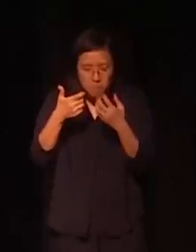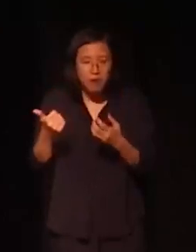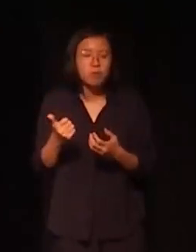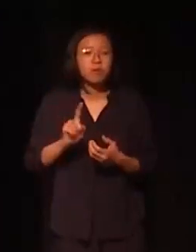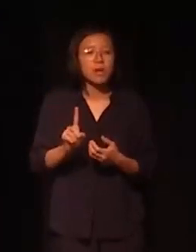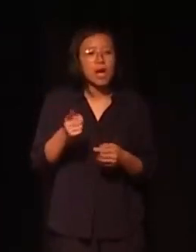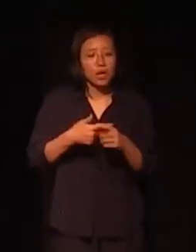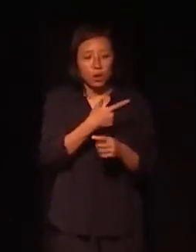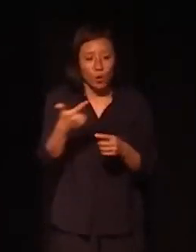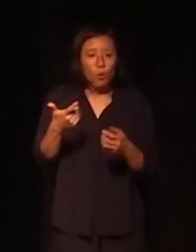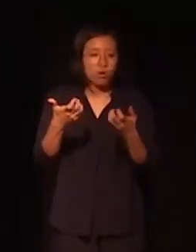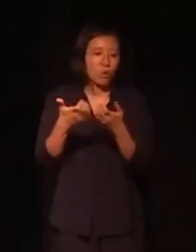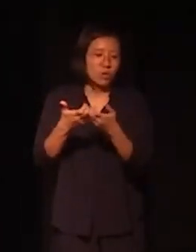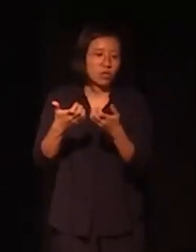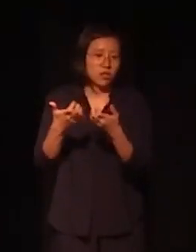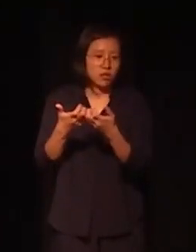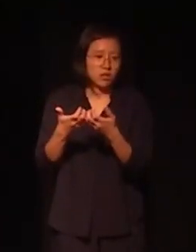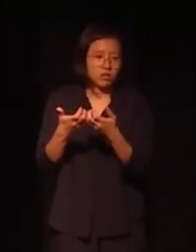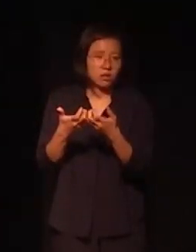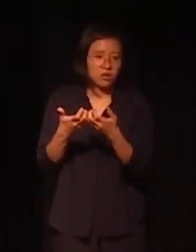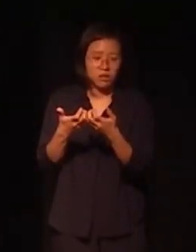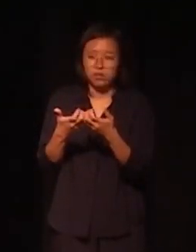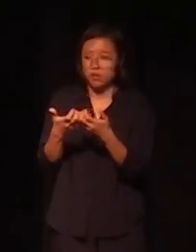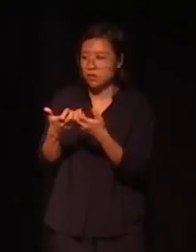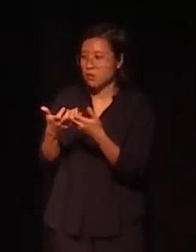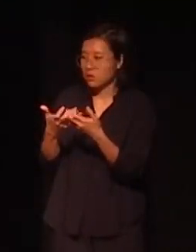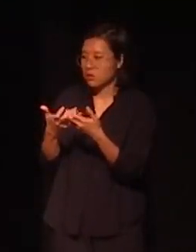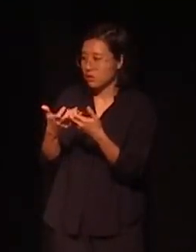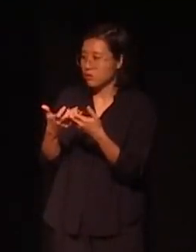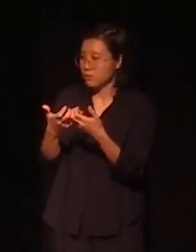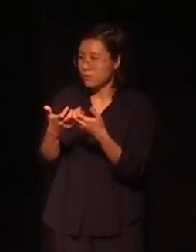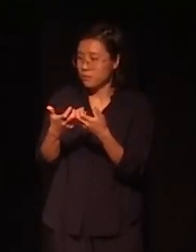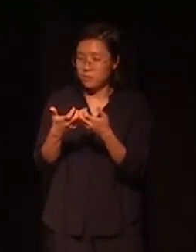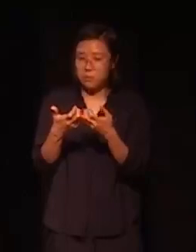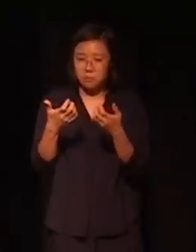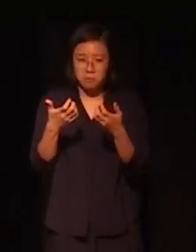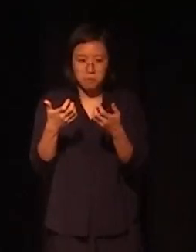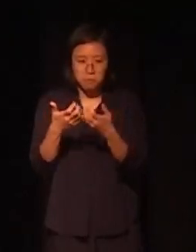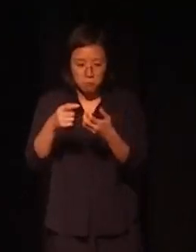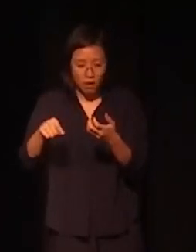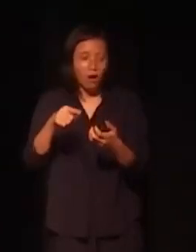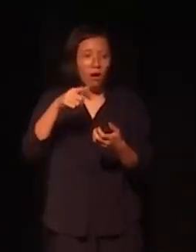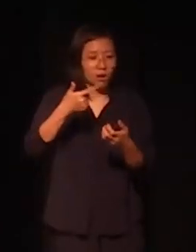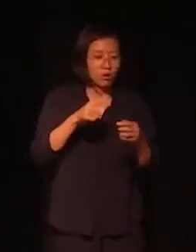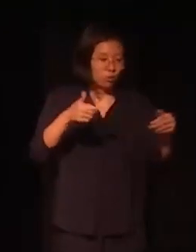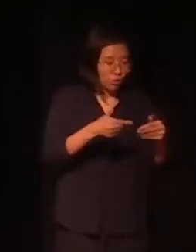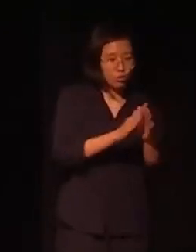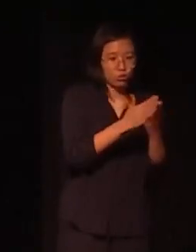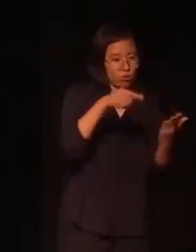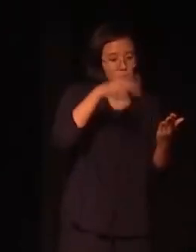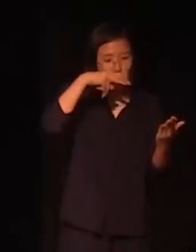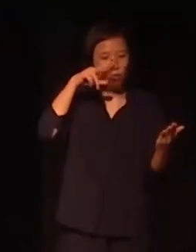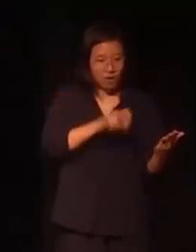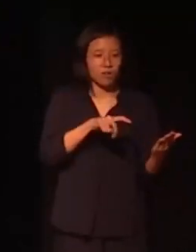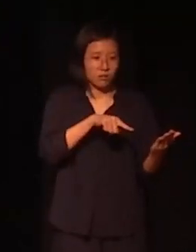measure words. Measure words become a very characteristic of a recipe. How do we